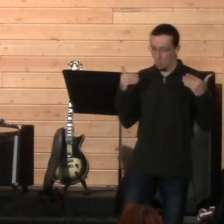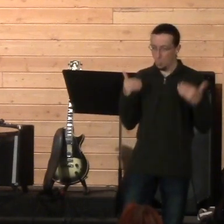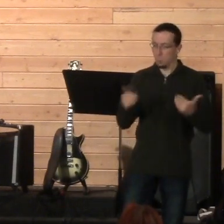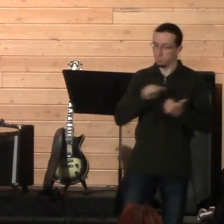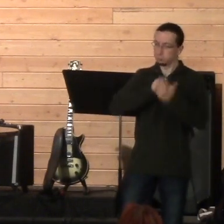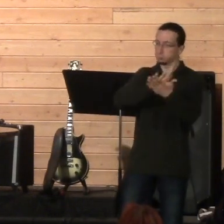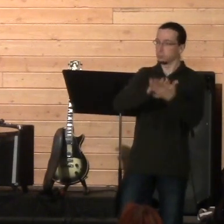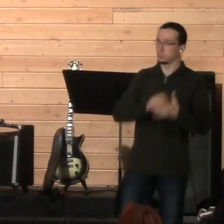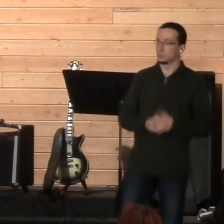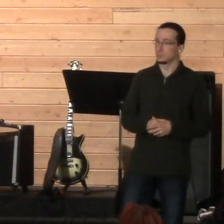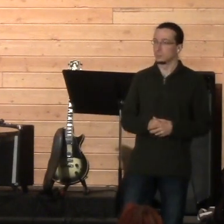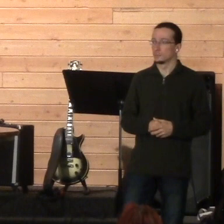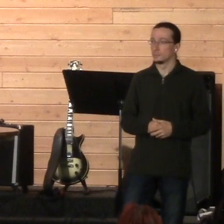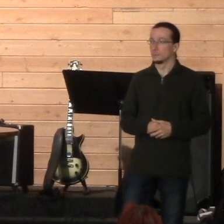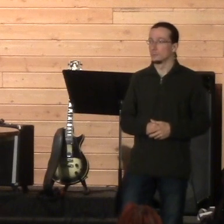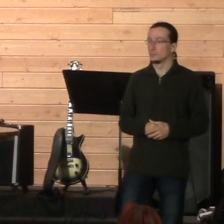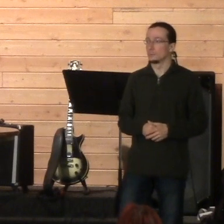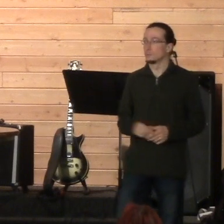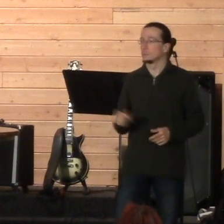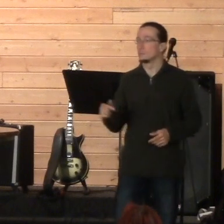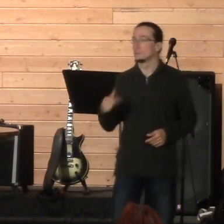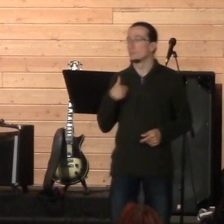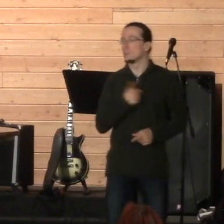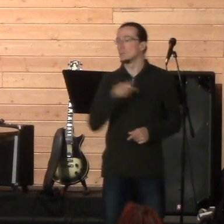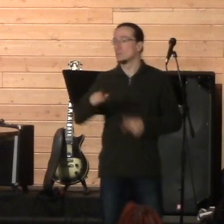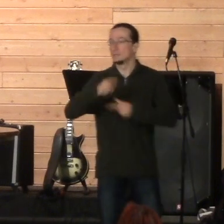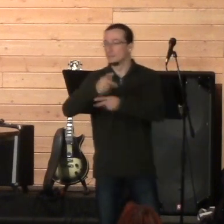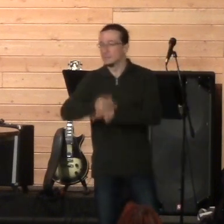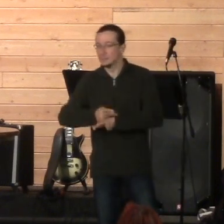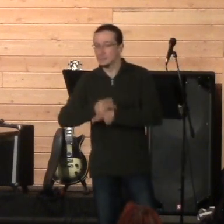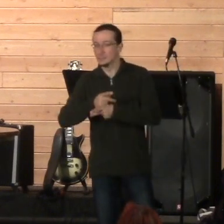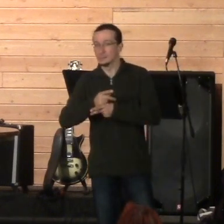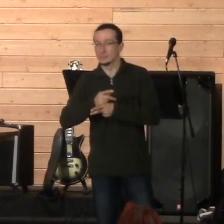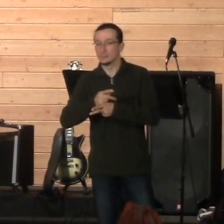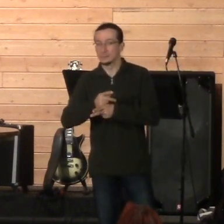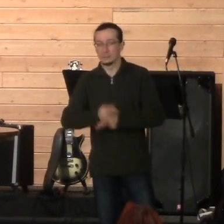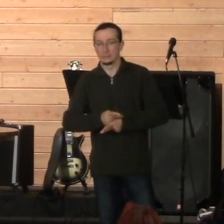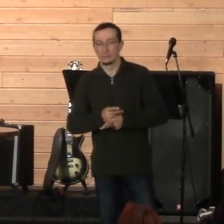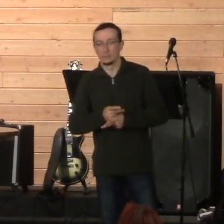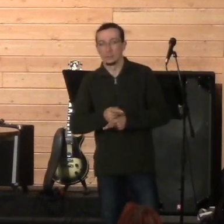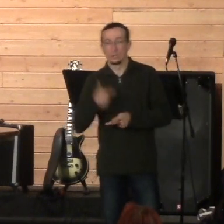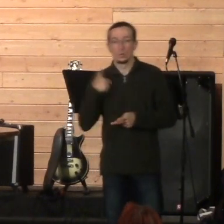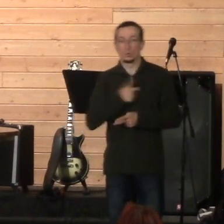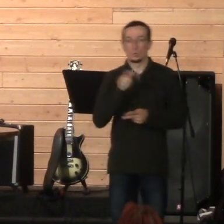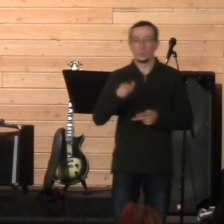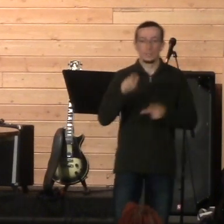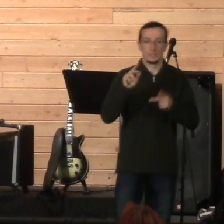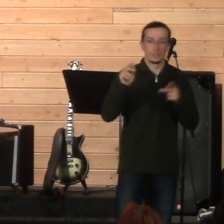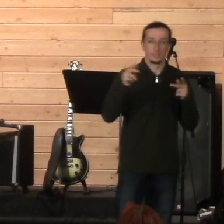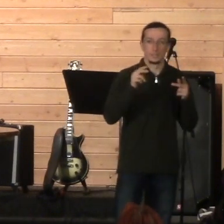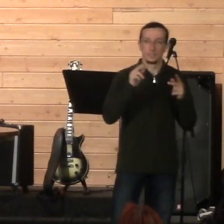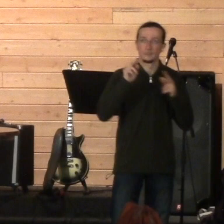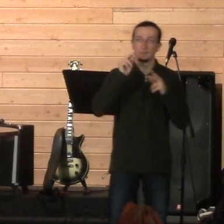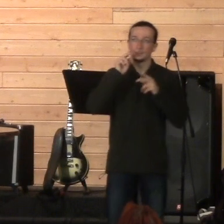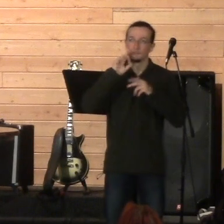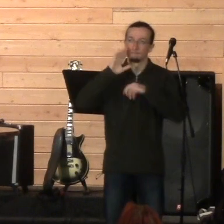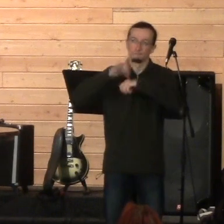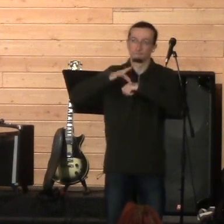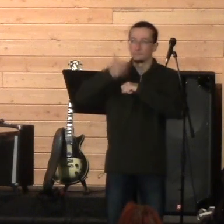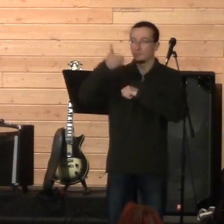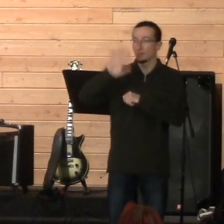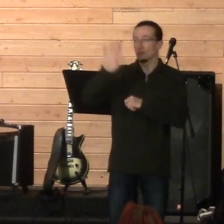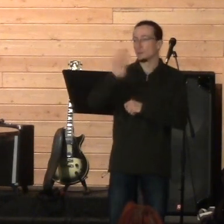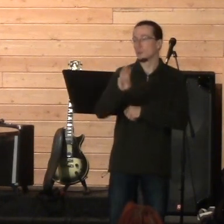We need to be careful that we need to have our eyes focused on God's will and